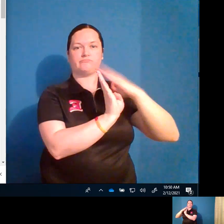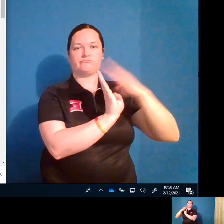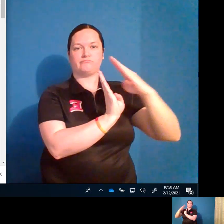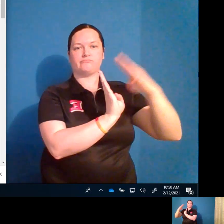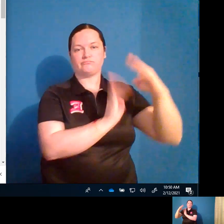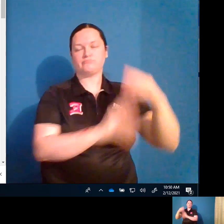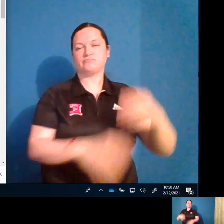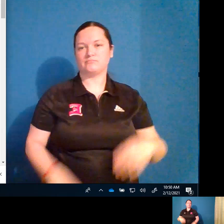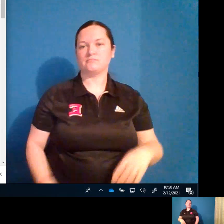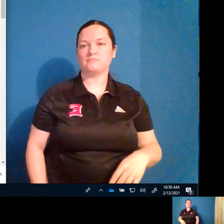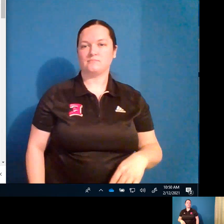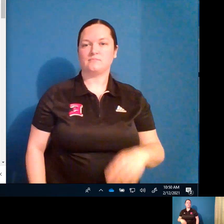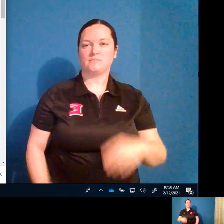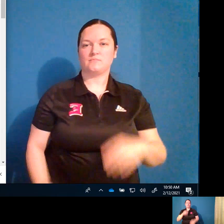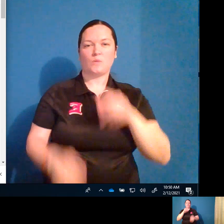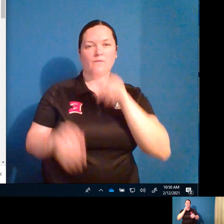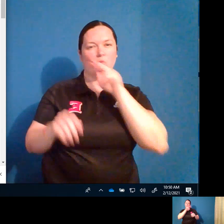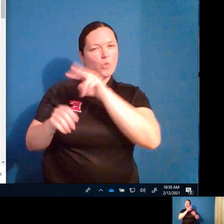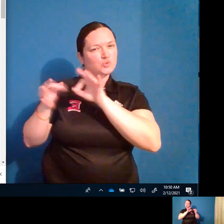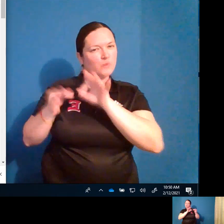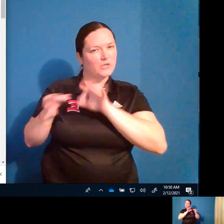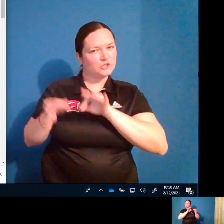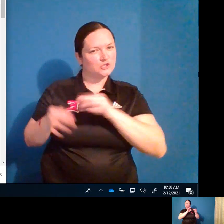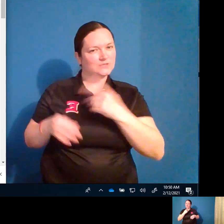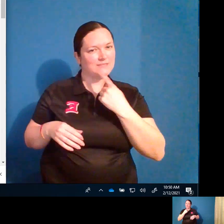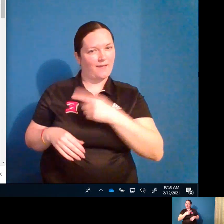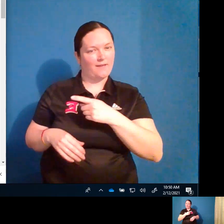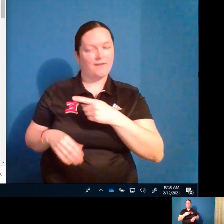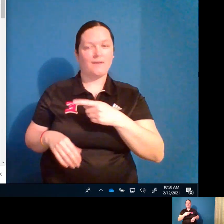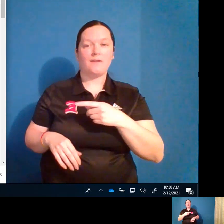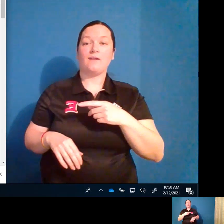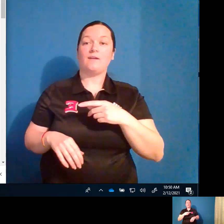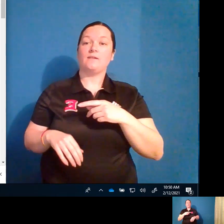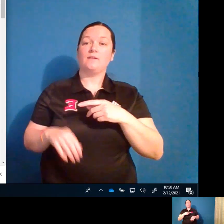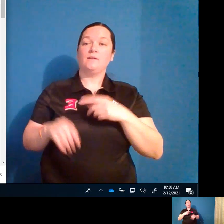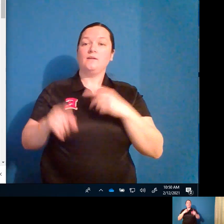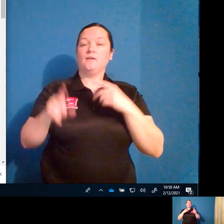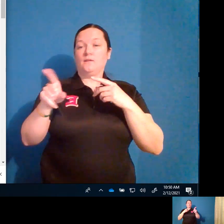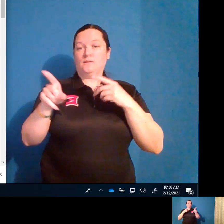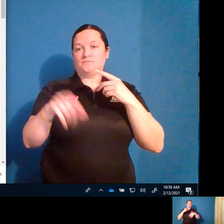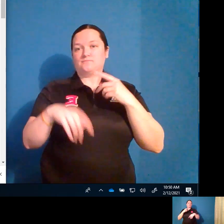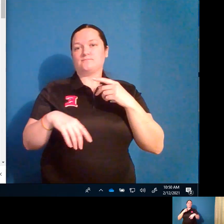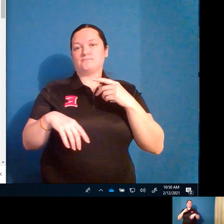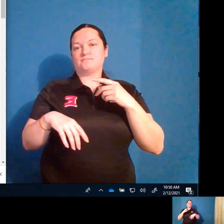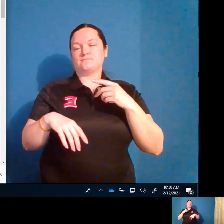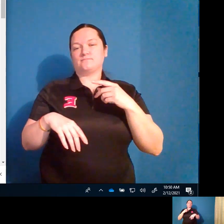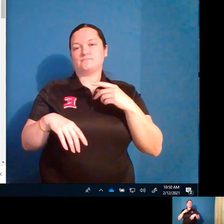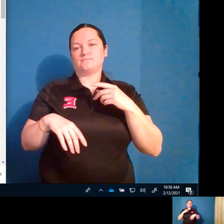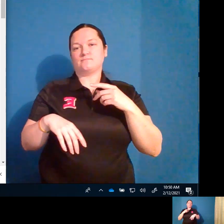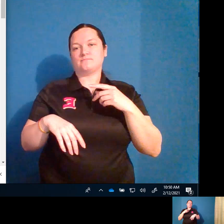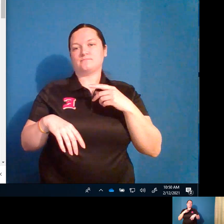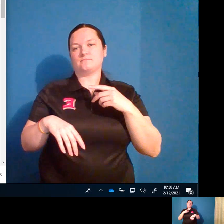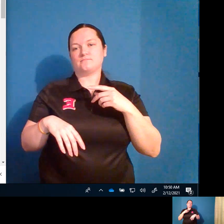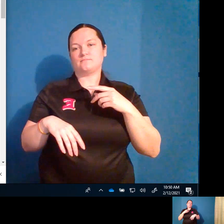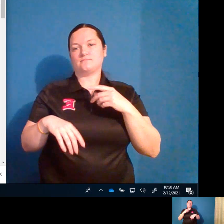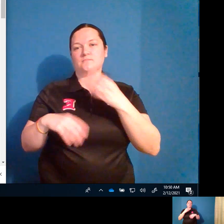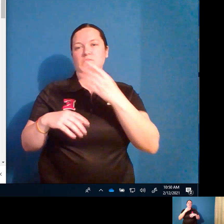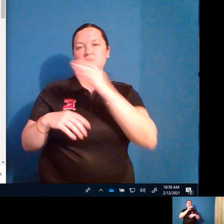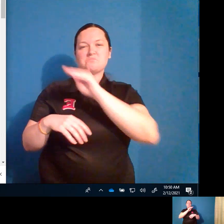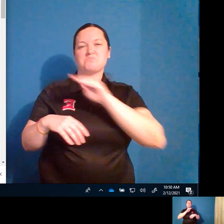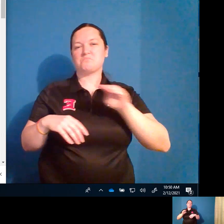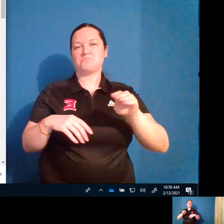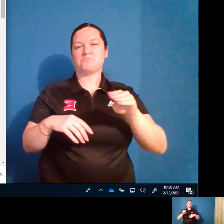So I can set these different right here. So let's look at this one. Oh, let's bring this